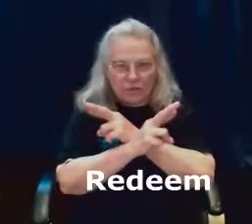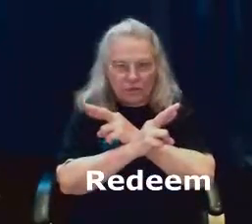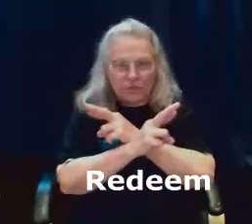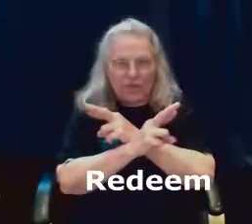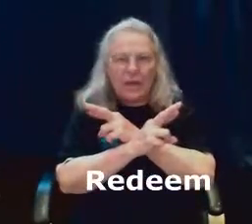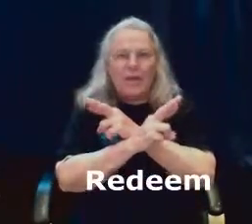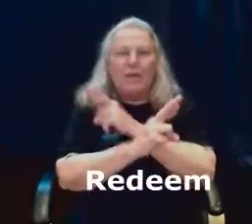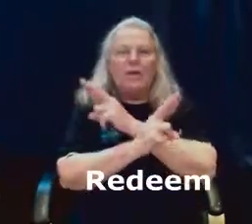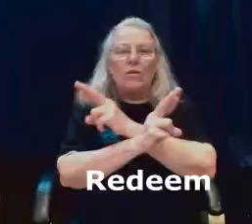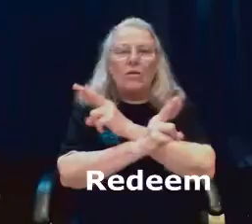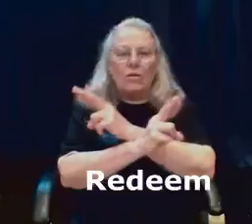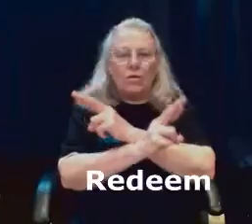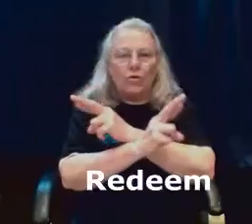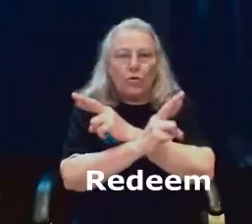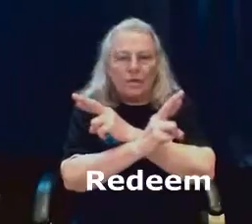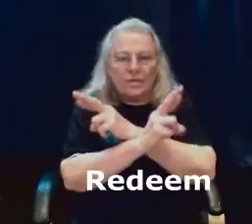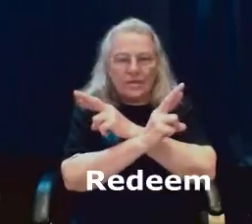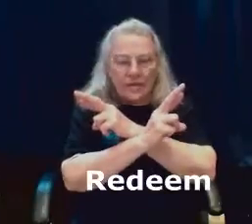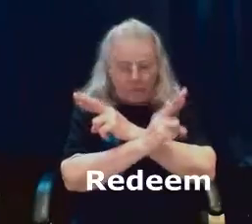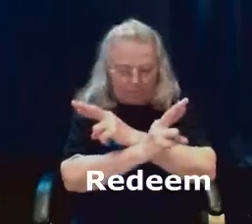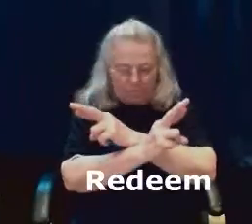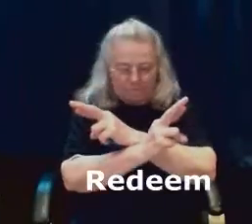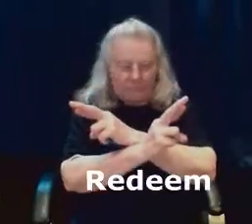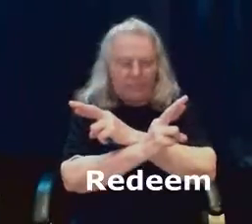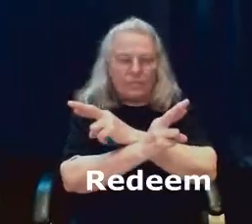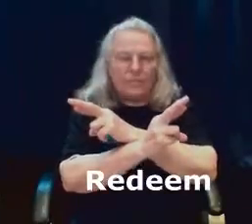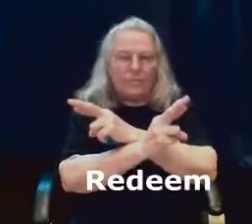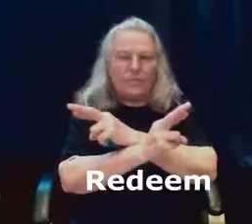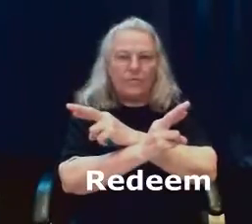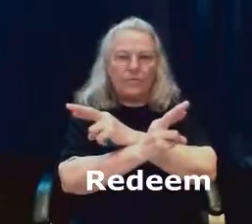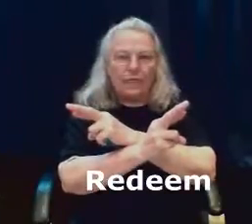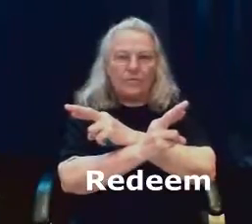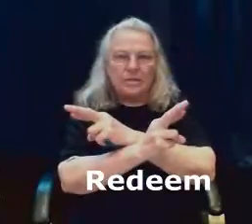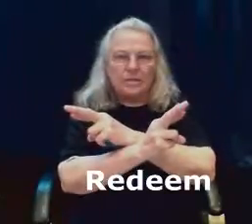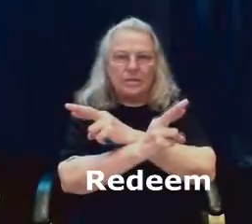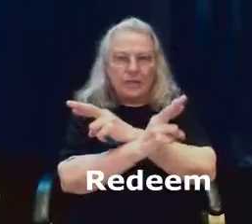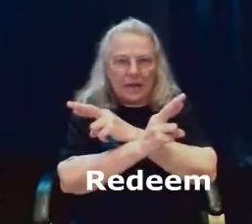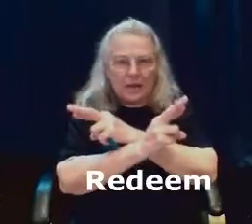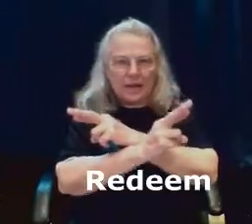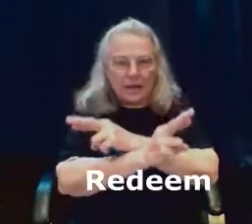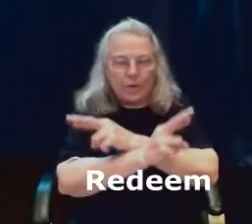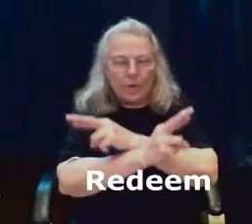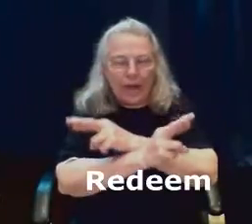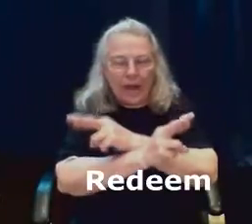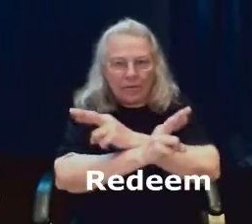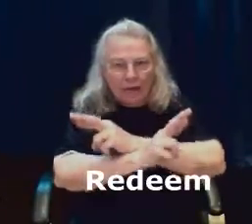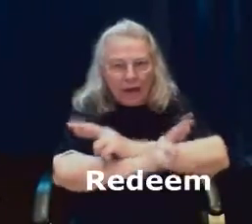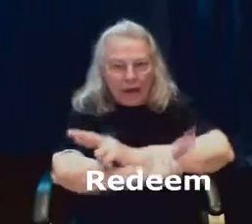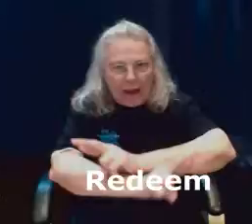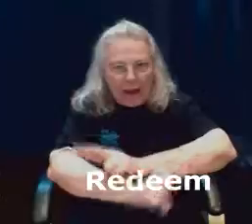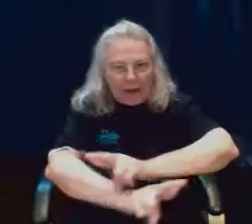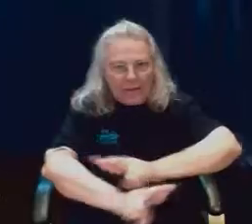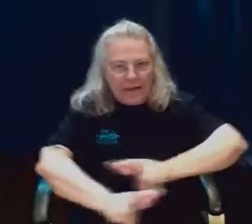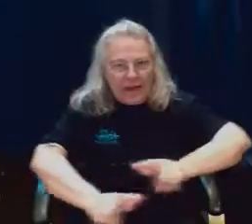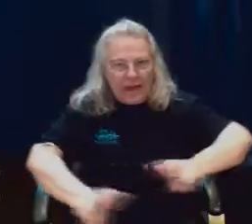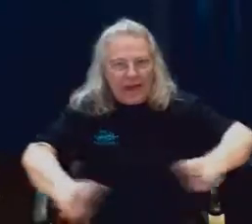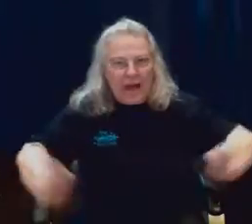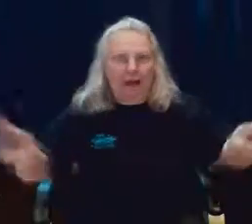position. Cross at the wrists. It's like you're bound, and take it